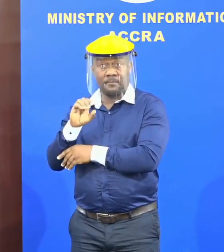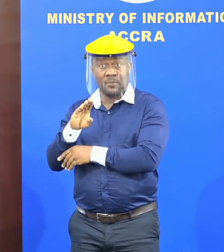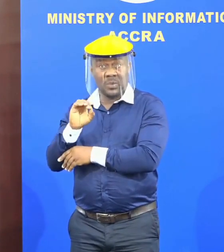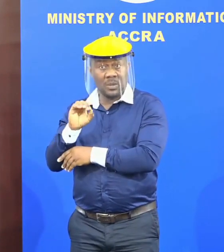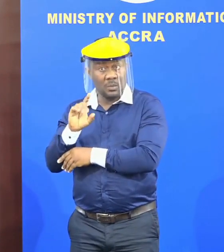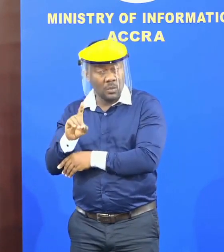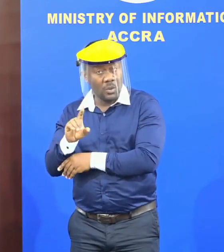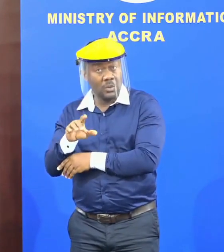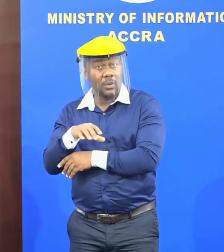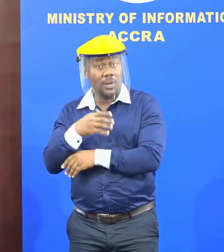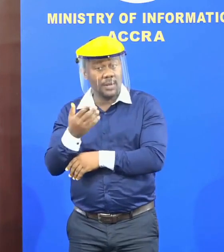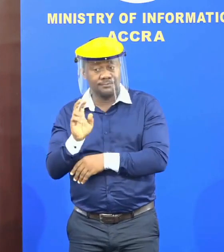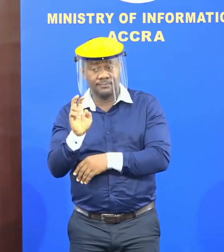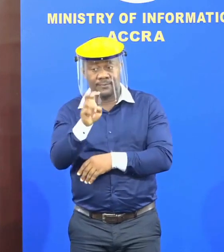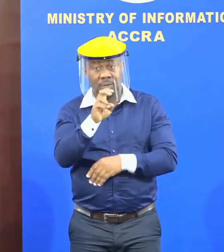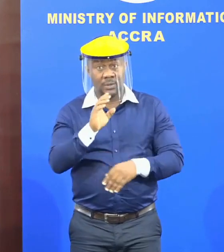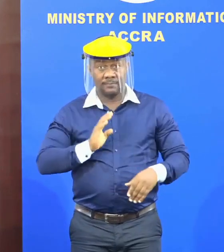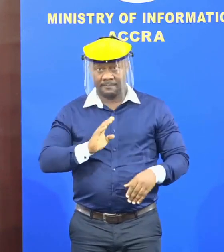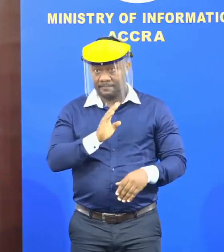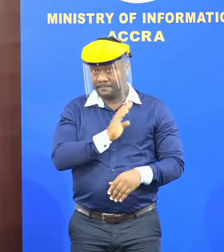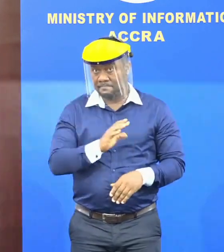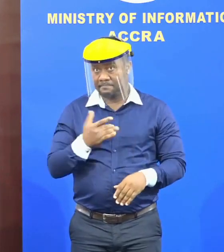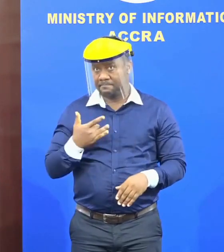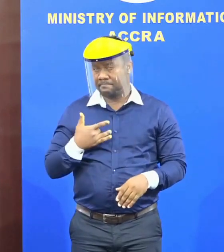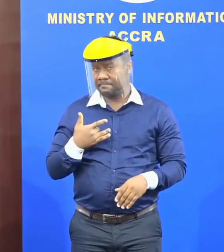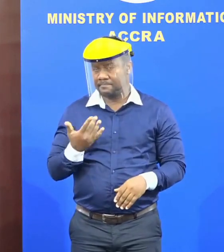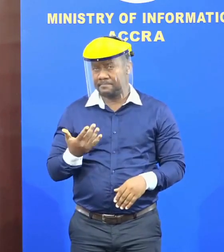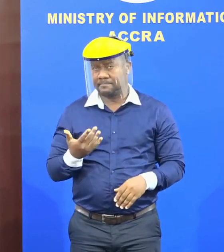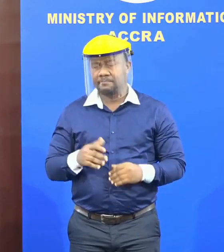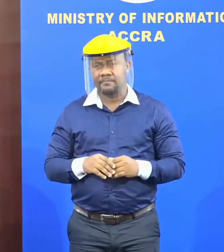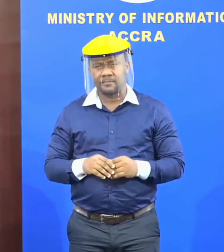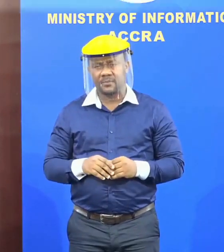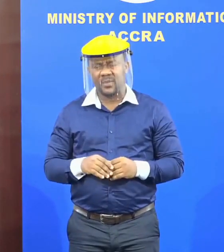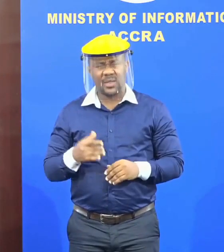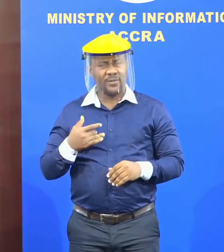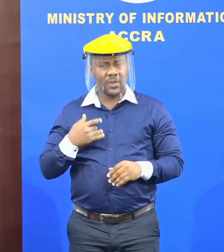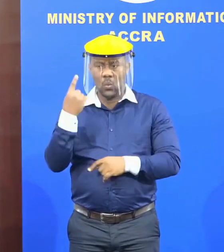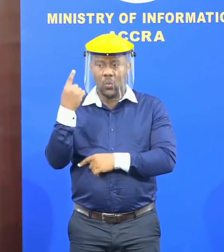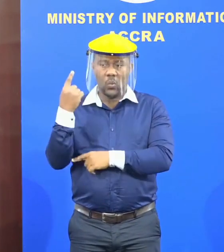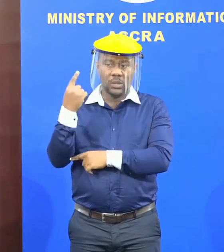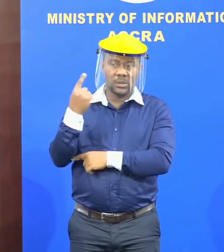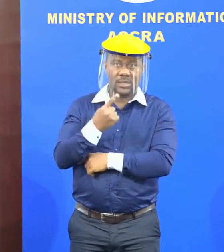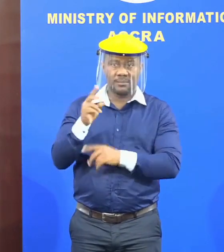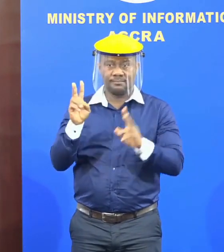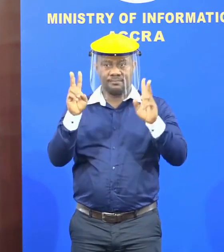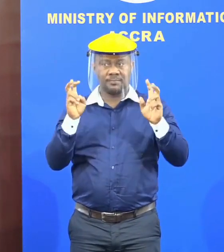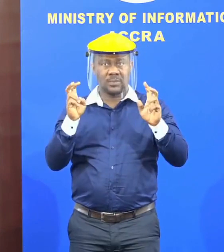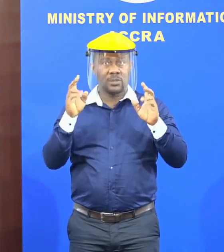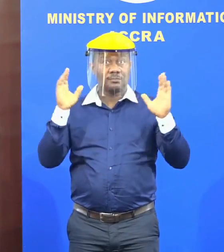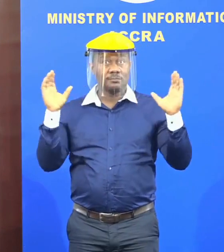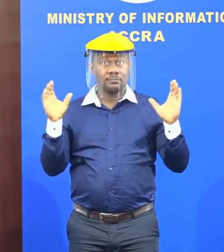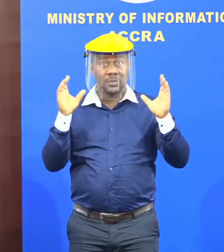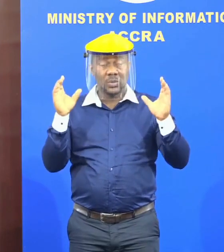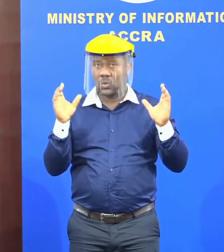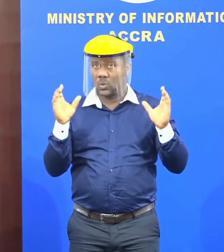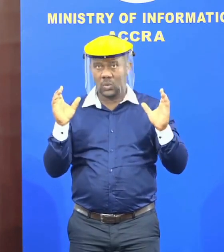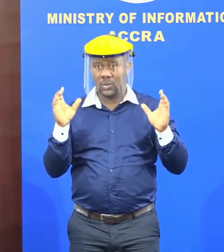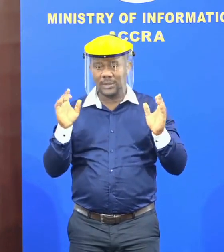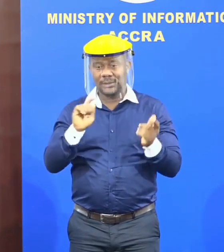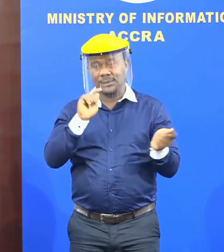Authority, is to move it from a day's activity to rather a full week